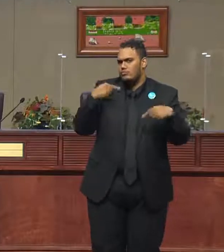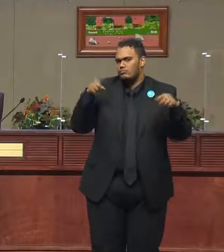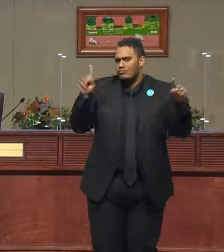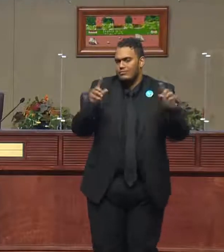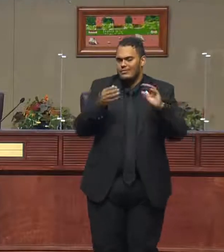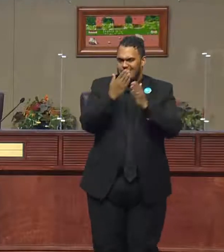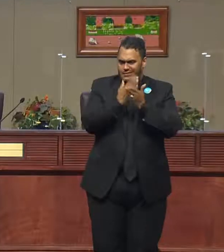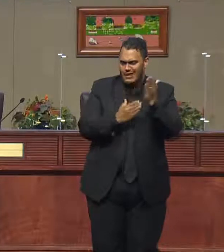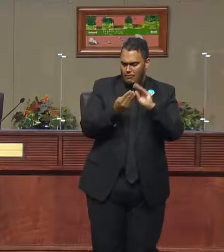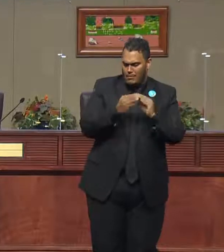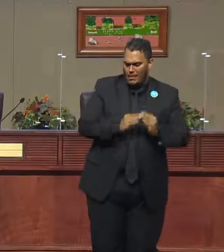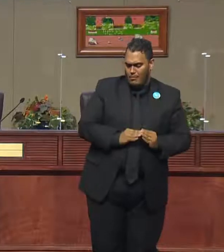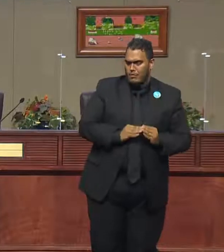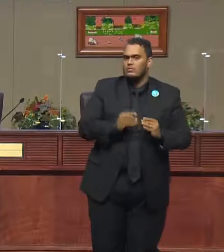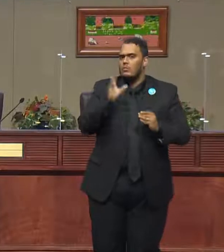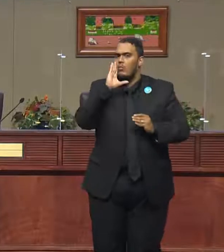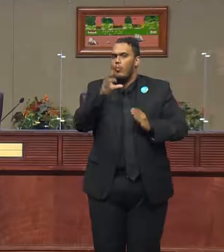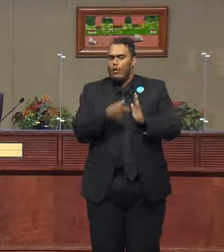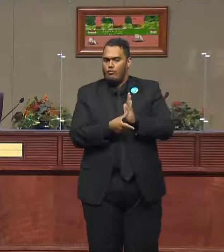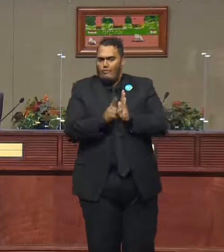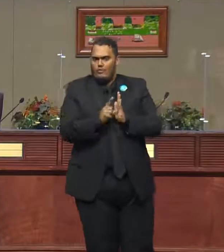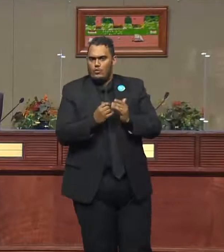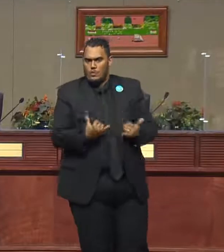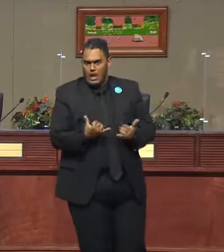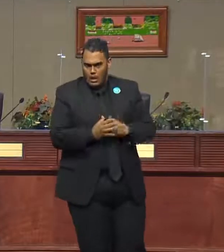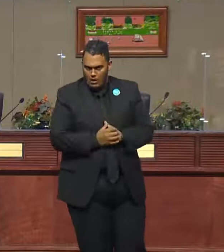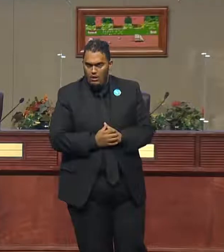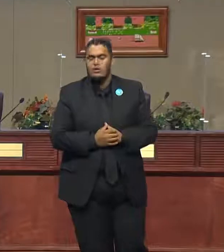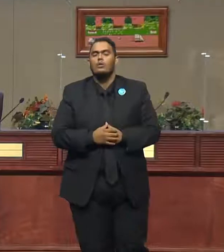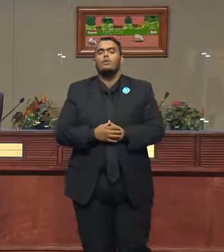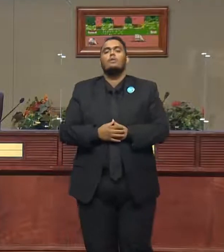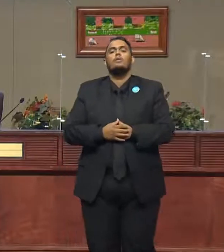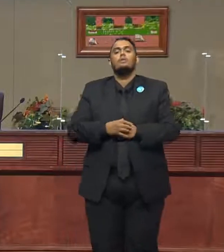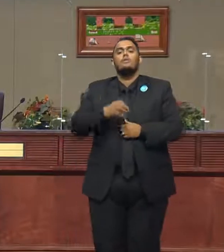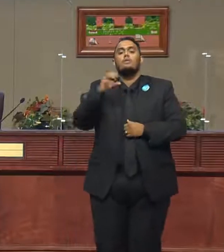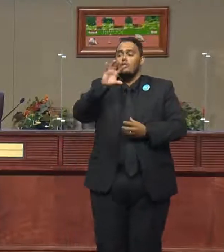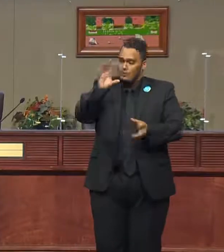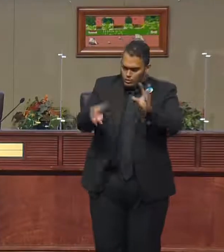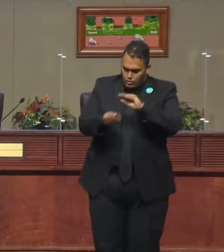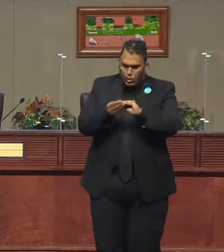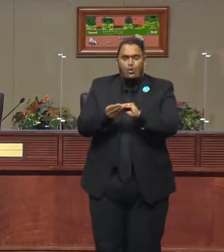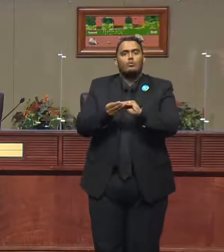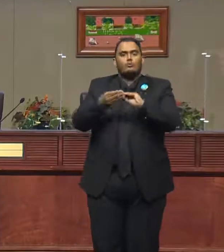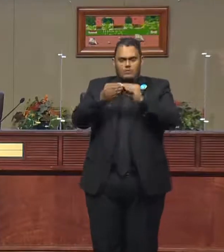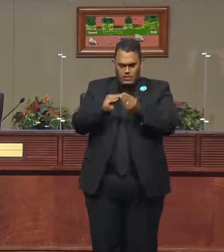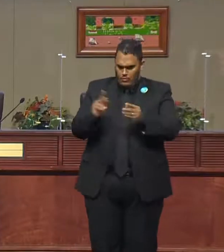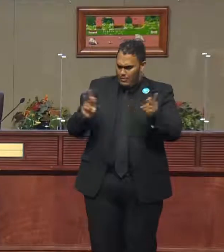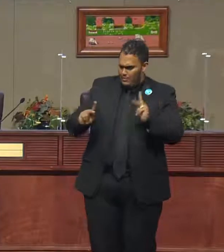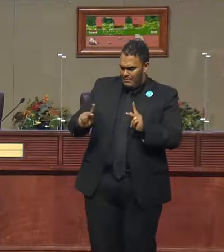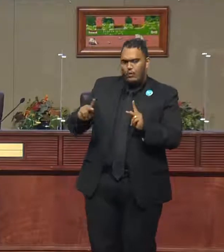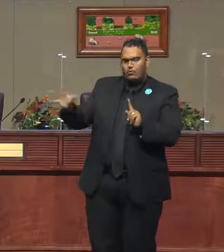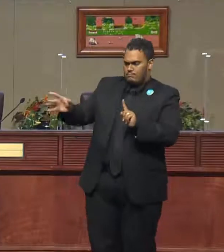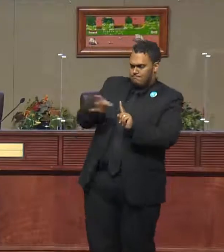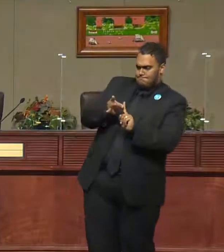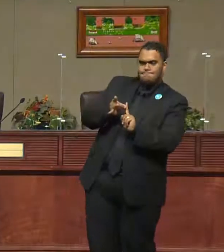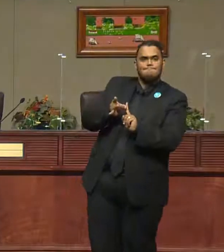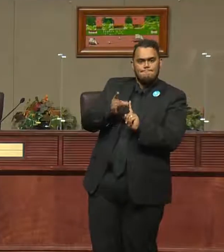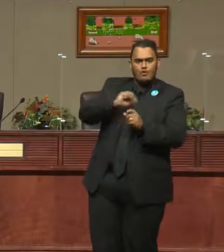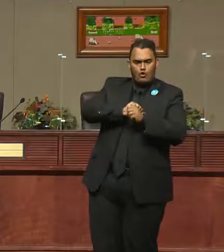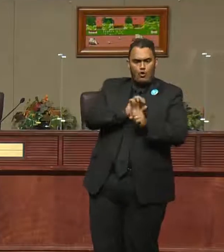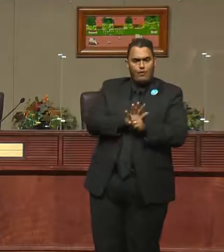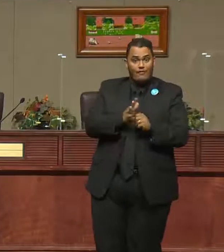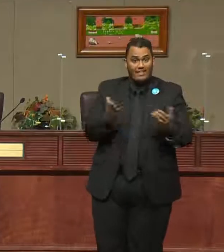those. The total number of positive cases in our county, including resident and non-resident, is